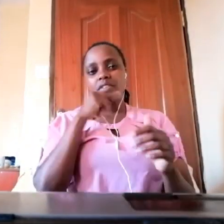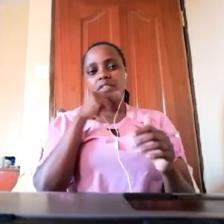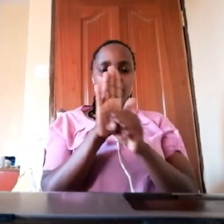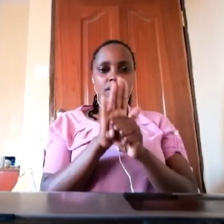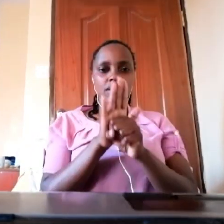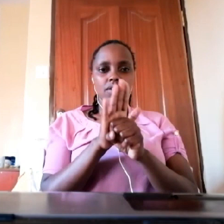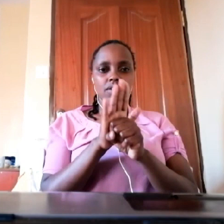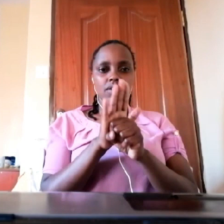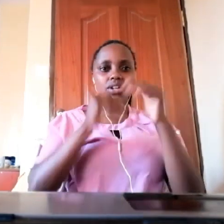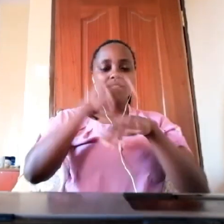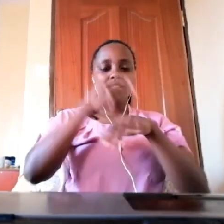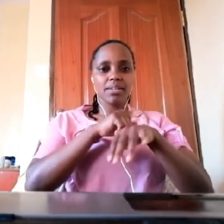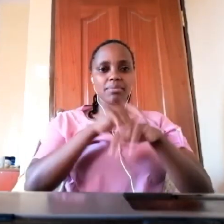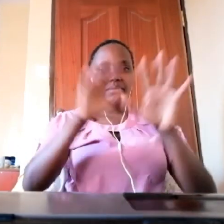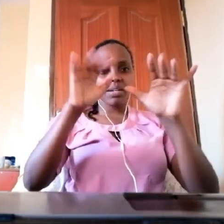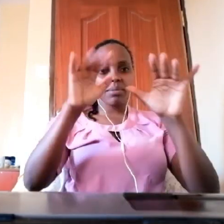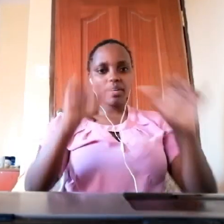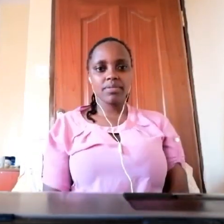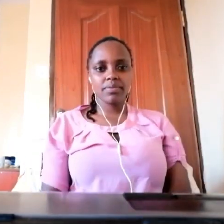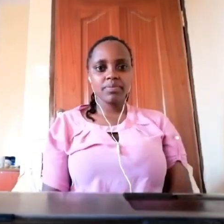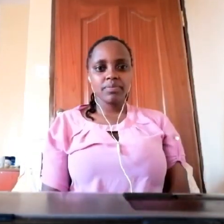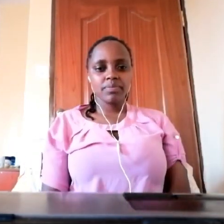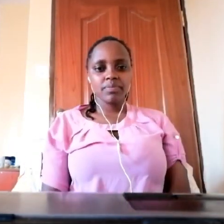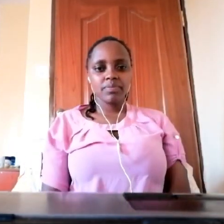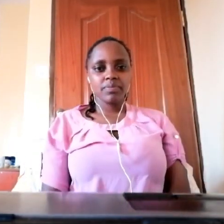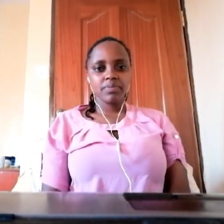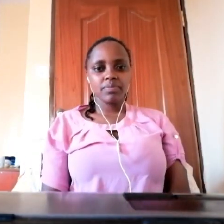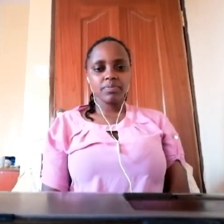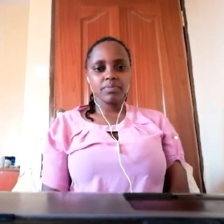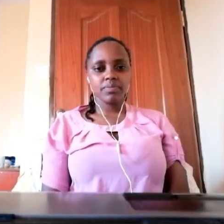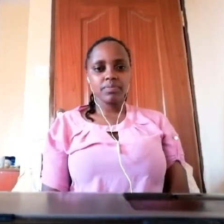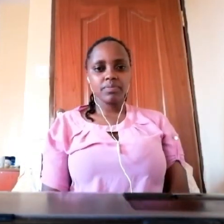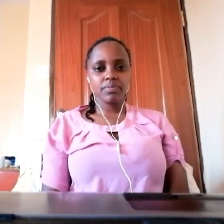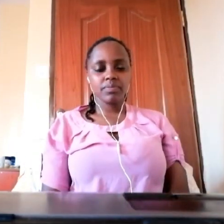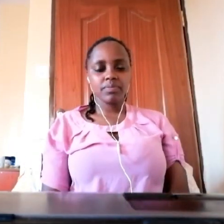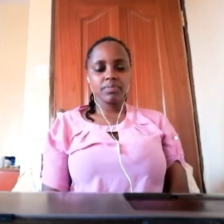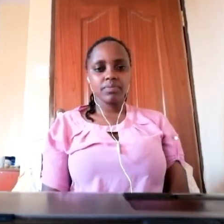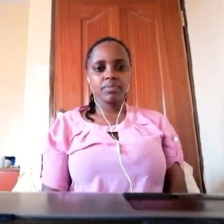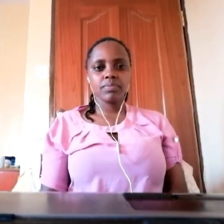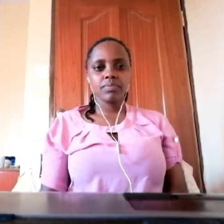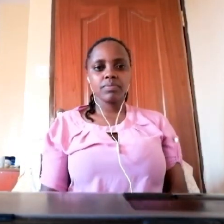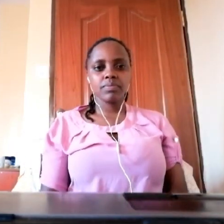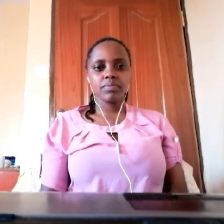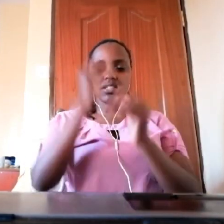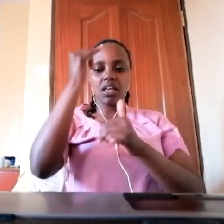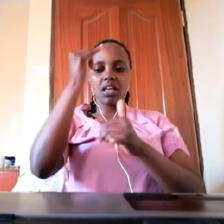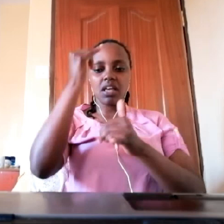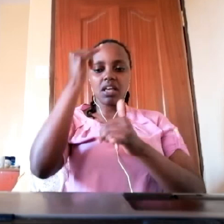see you next time. And the session is closed.